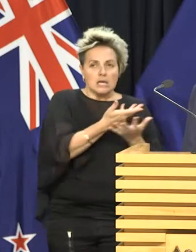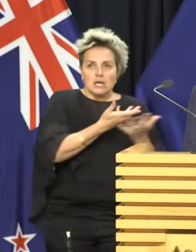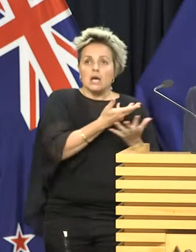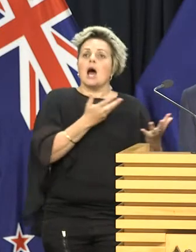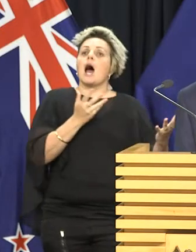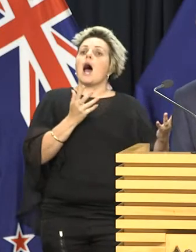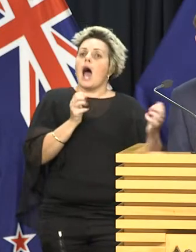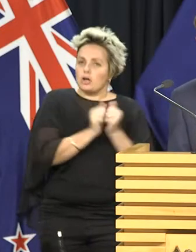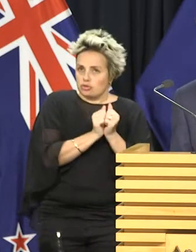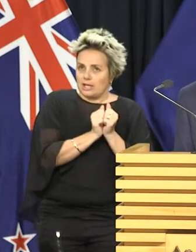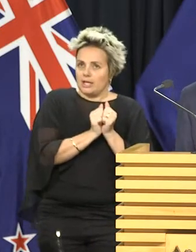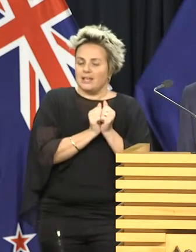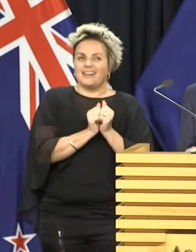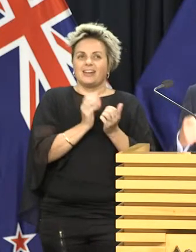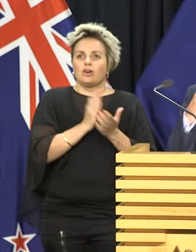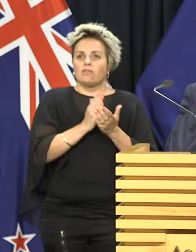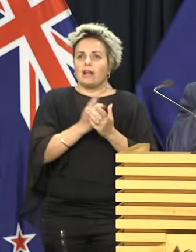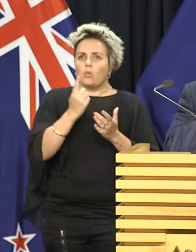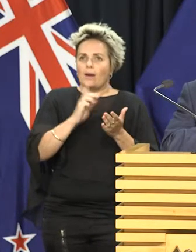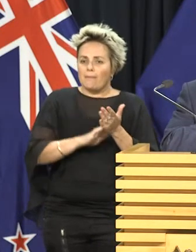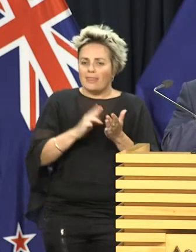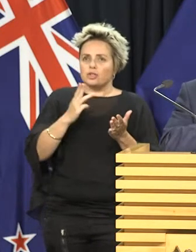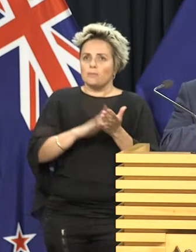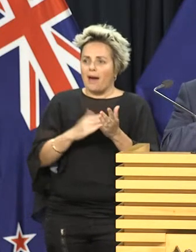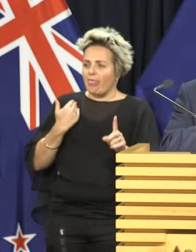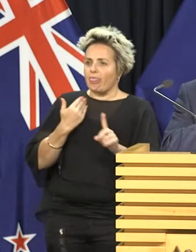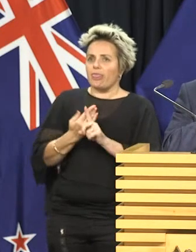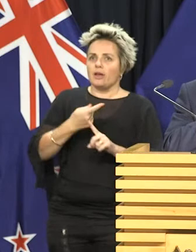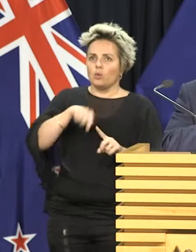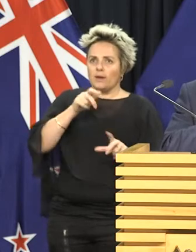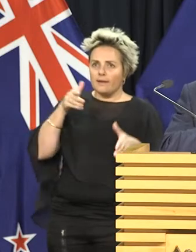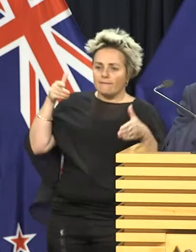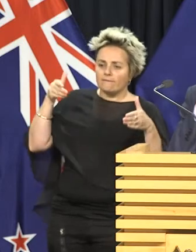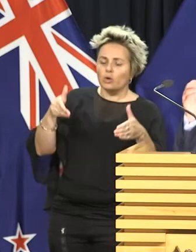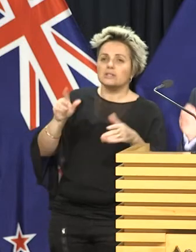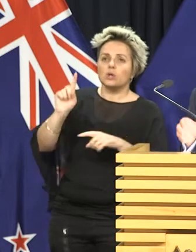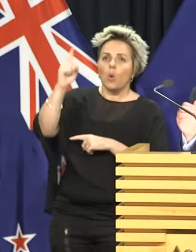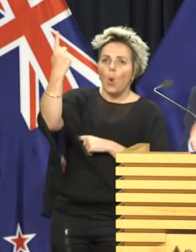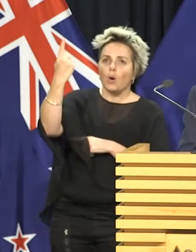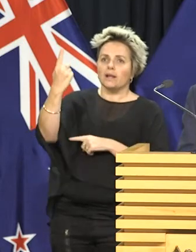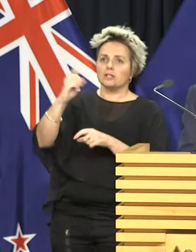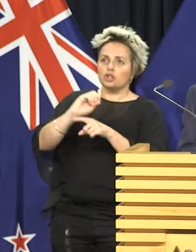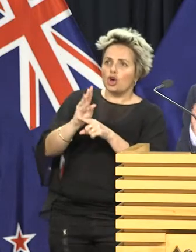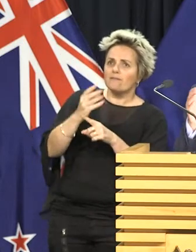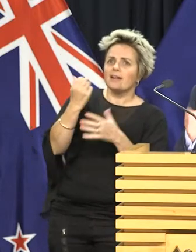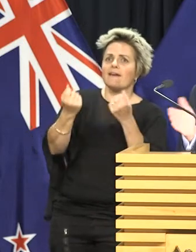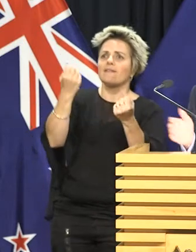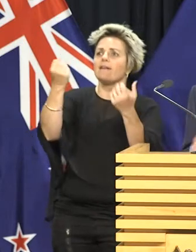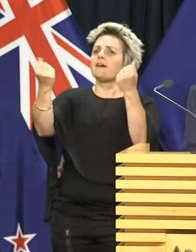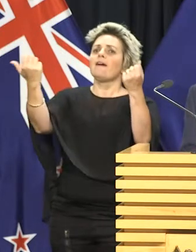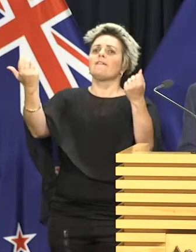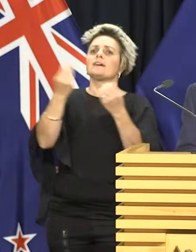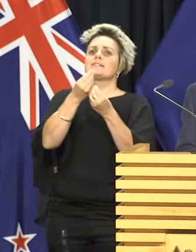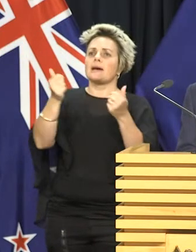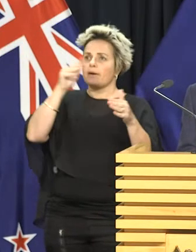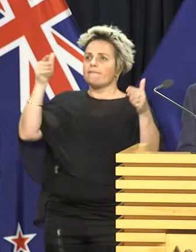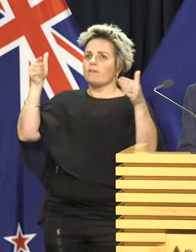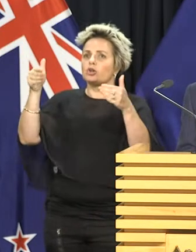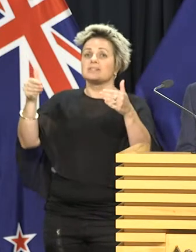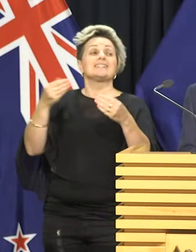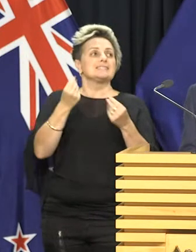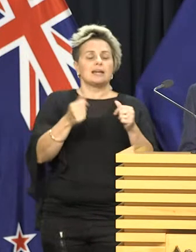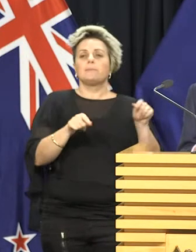have had a chance over the last month or two with the cases we had here in Auckland, and also the various cases they've had